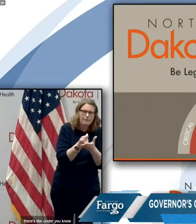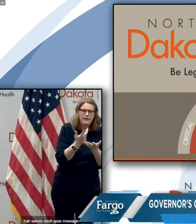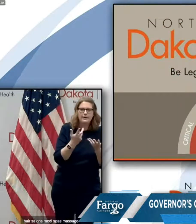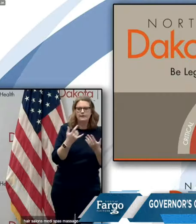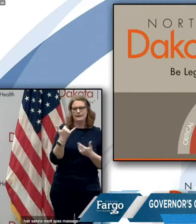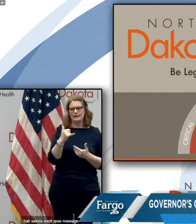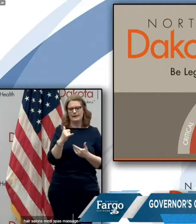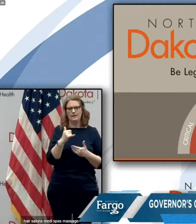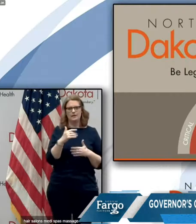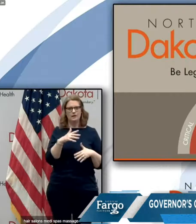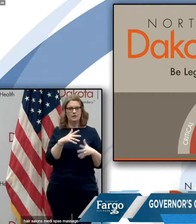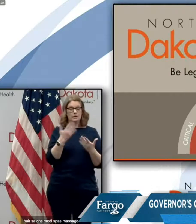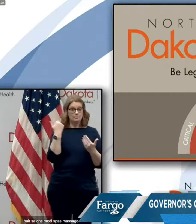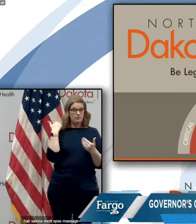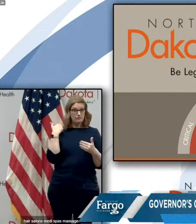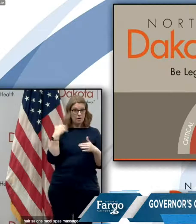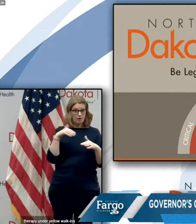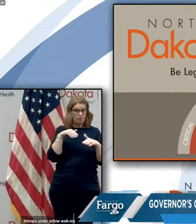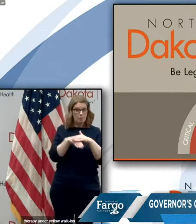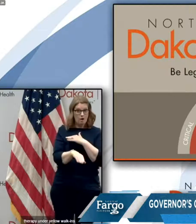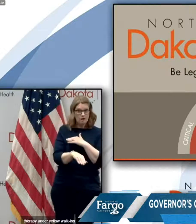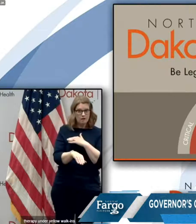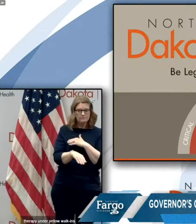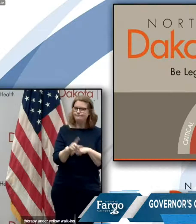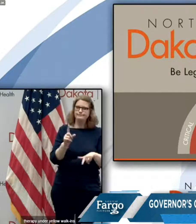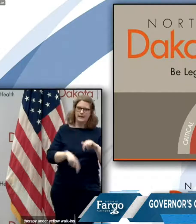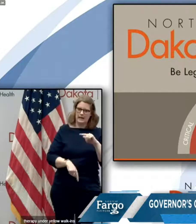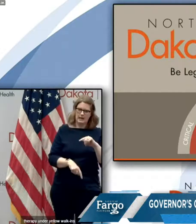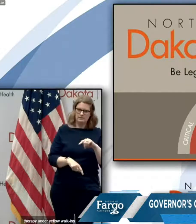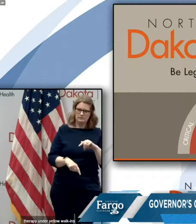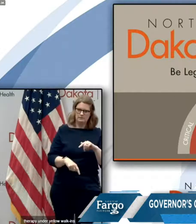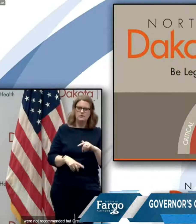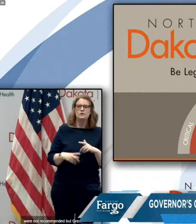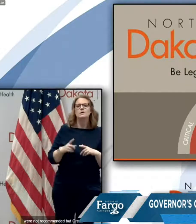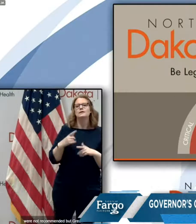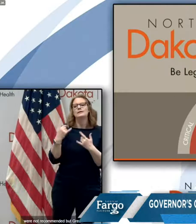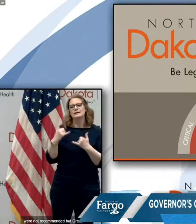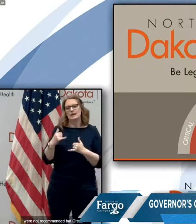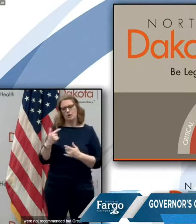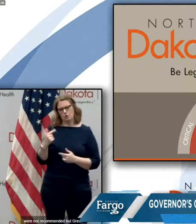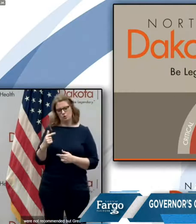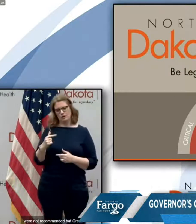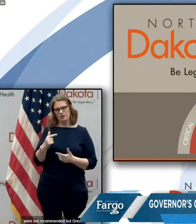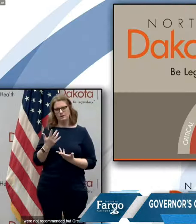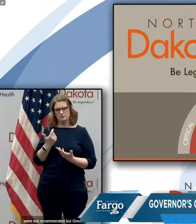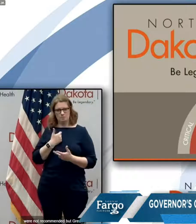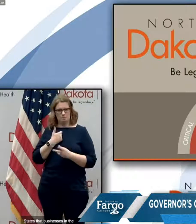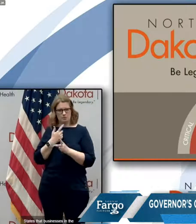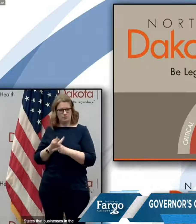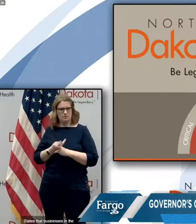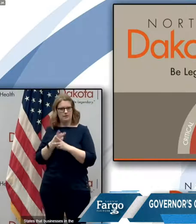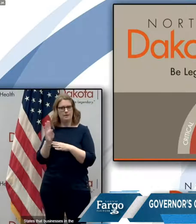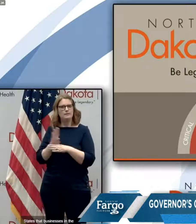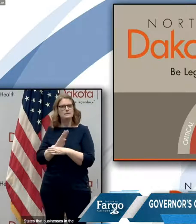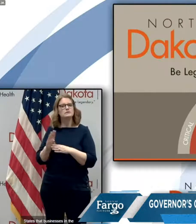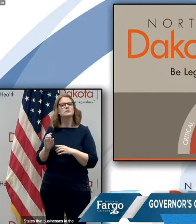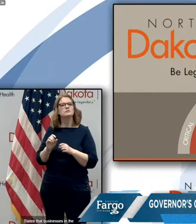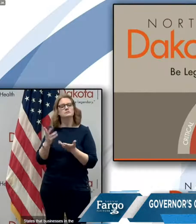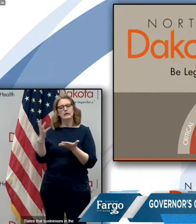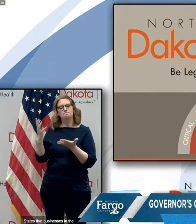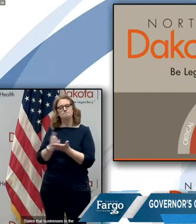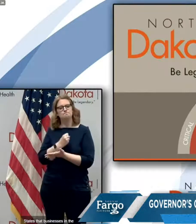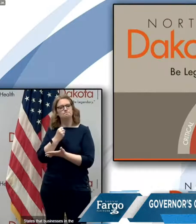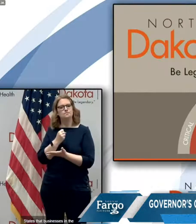yellow, walk-ins were not recommended, but green states that businesses in the personal care businesses can